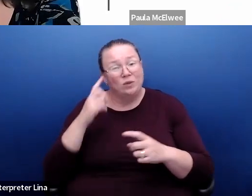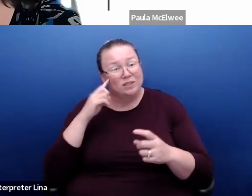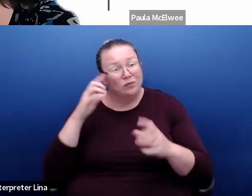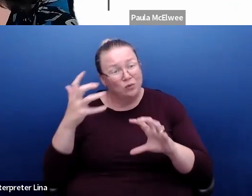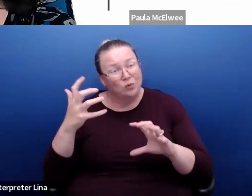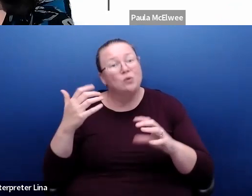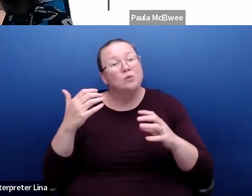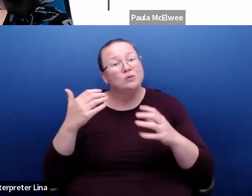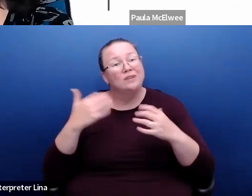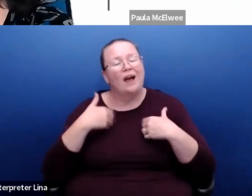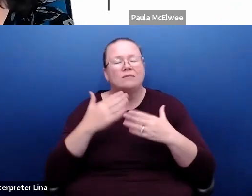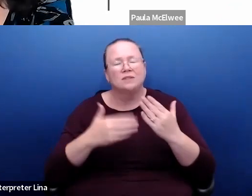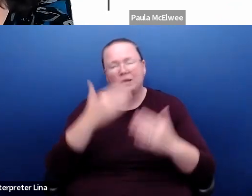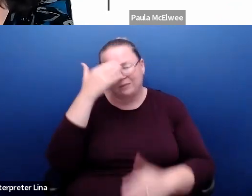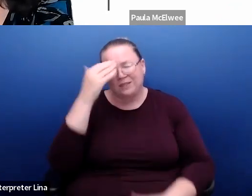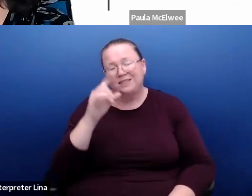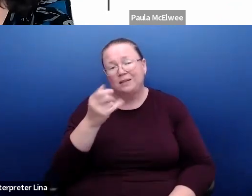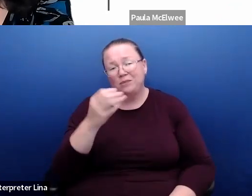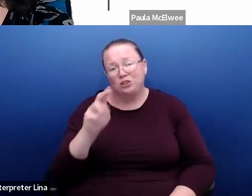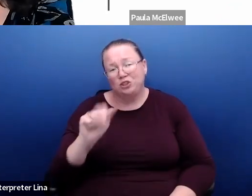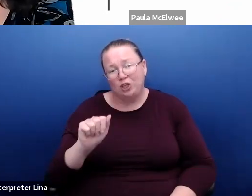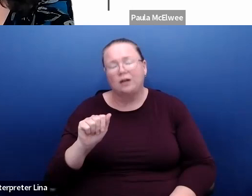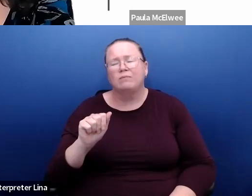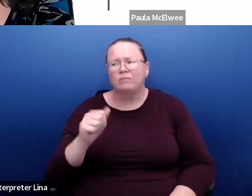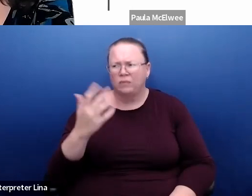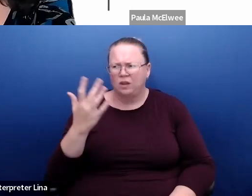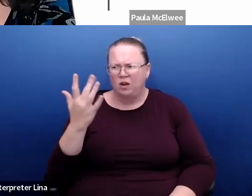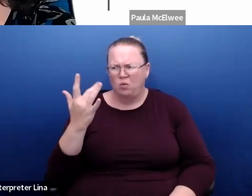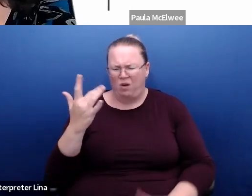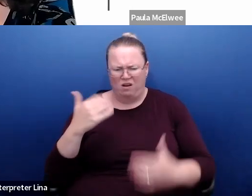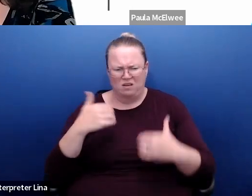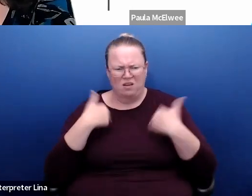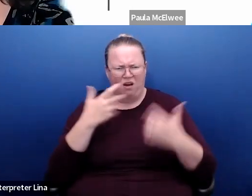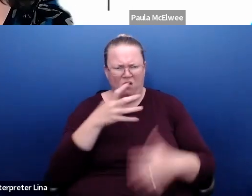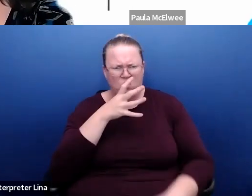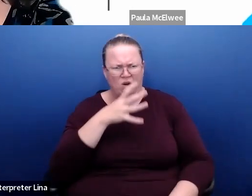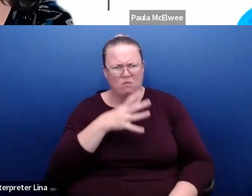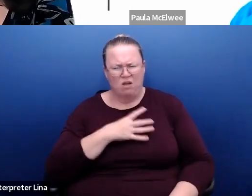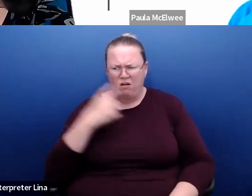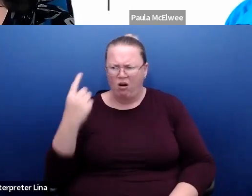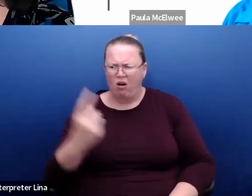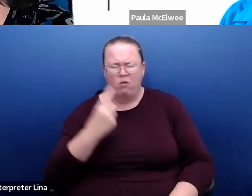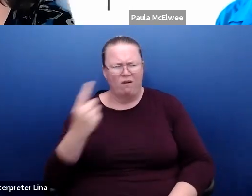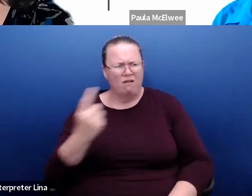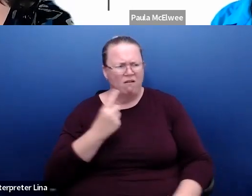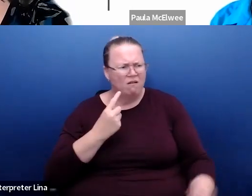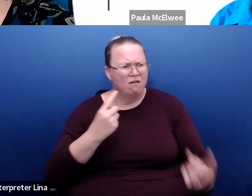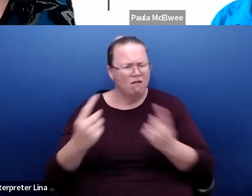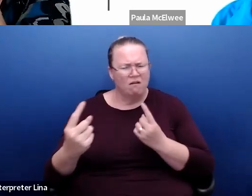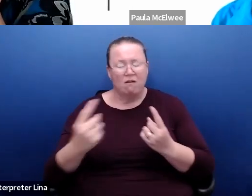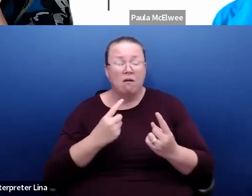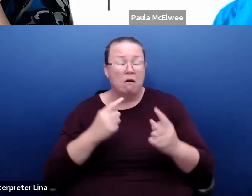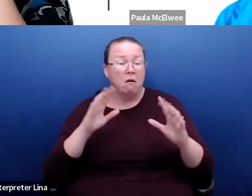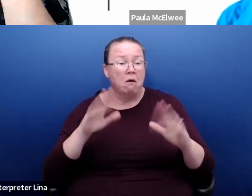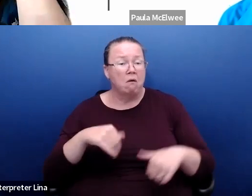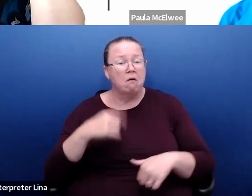some dementia, and why were these young women constantly around him? So he figured he should,